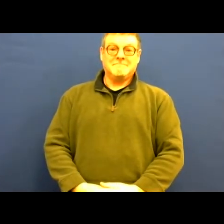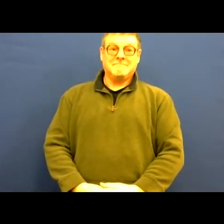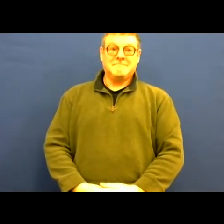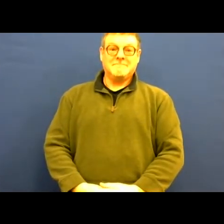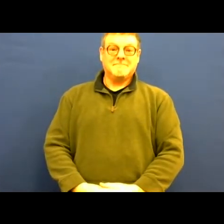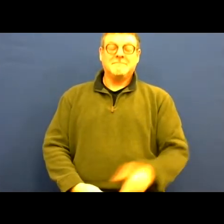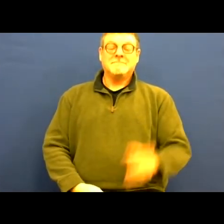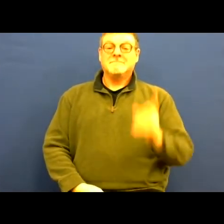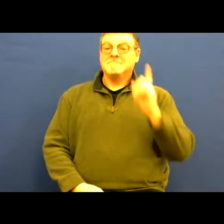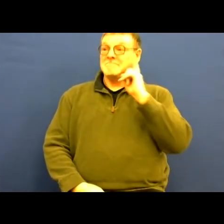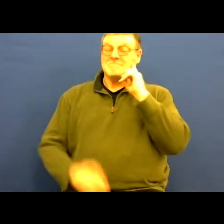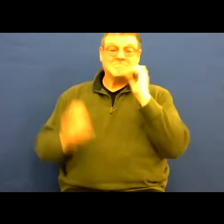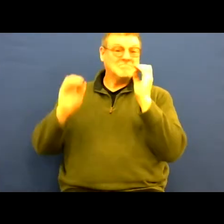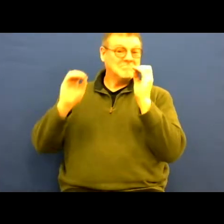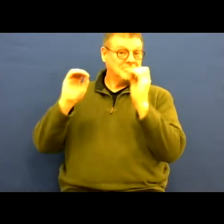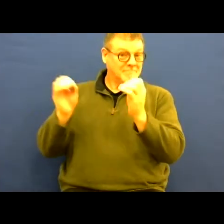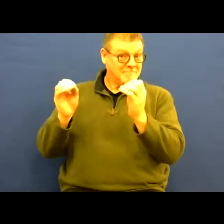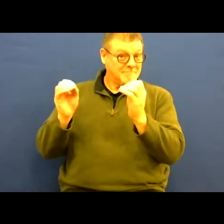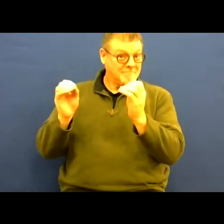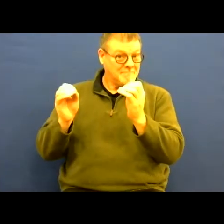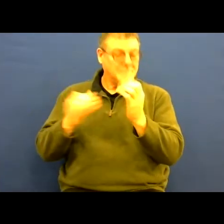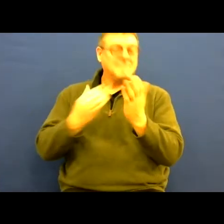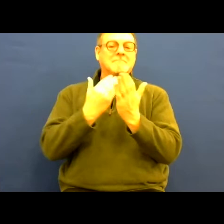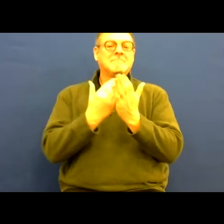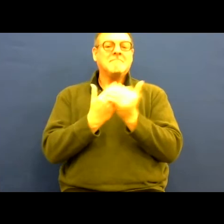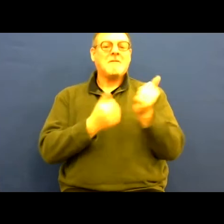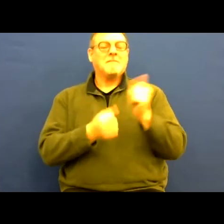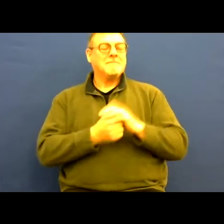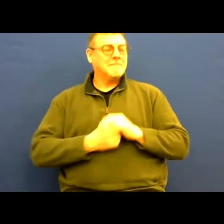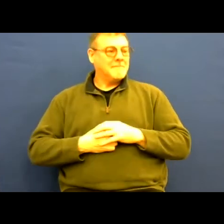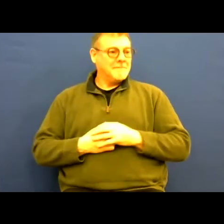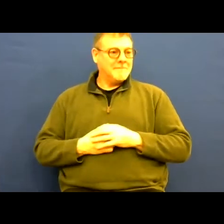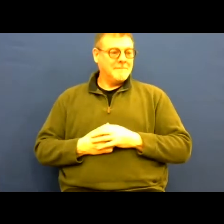And hearing none, please call the roll.